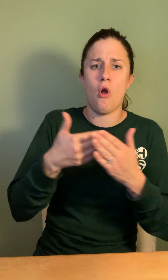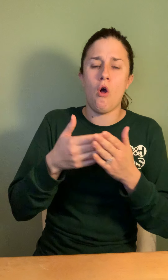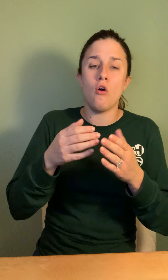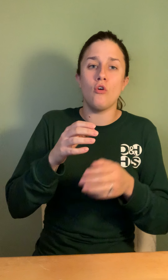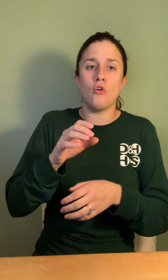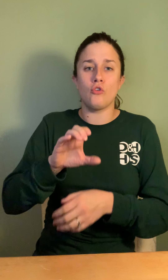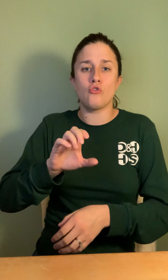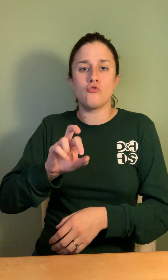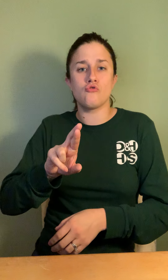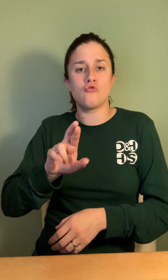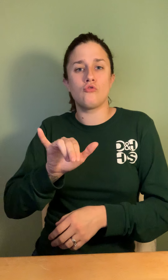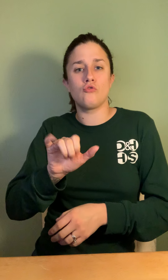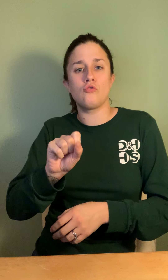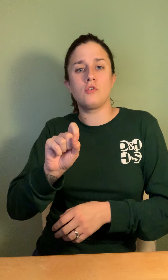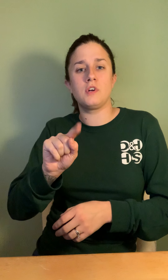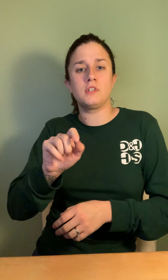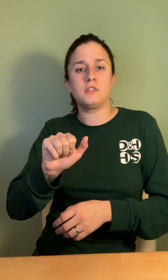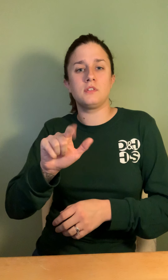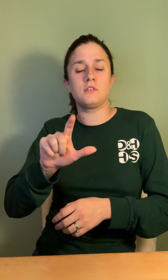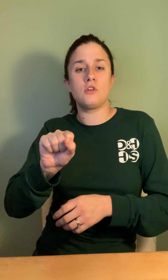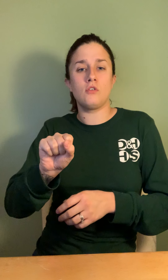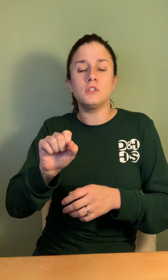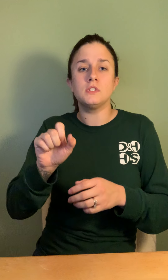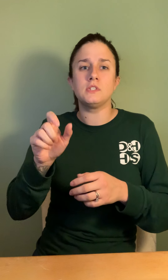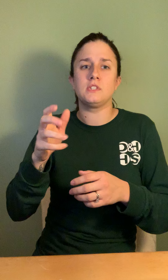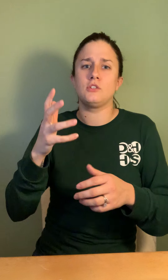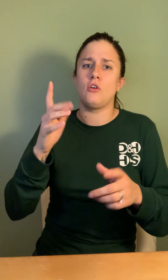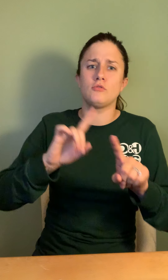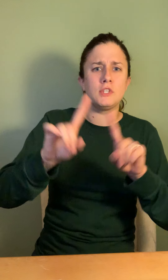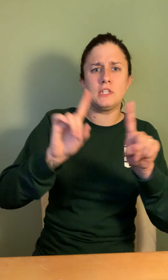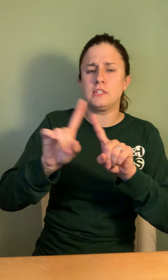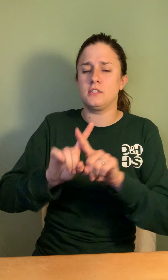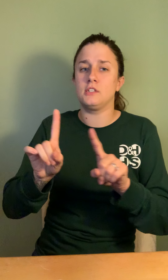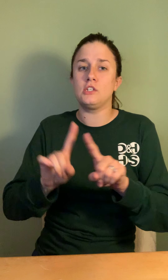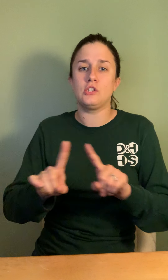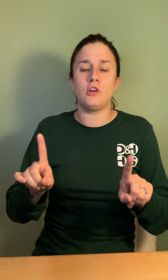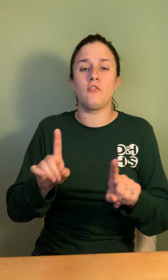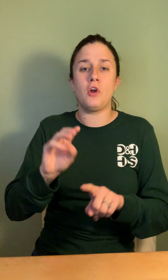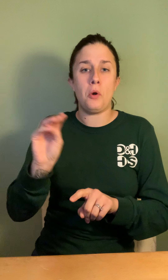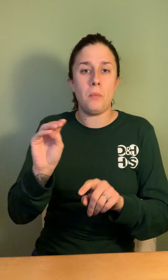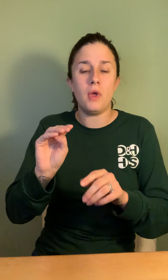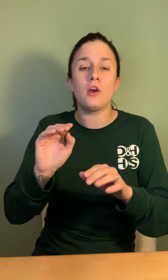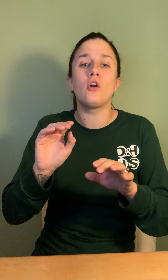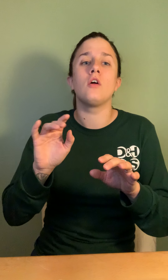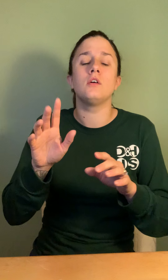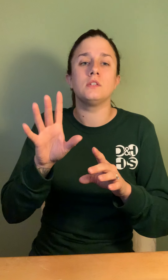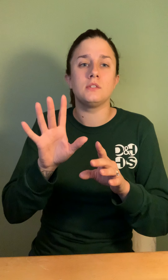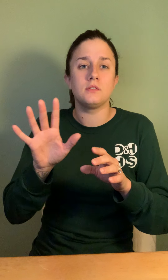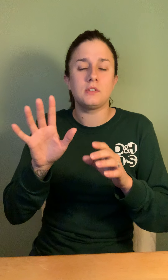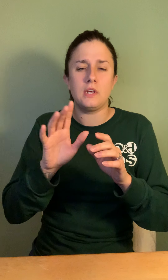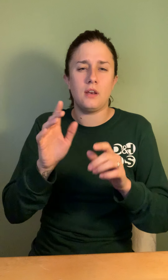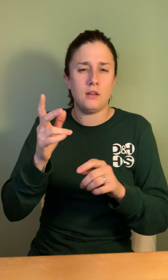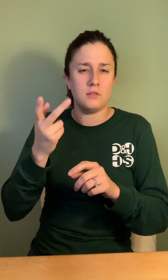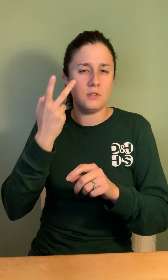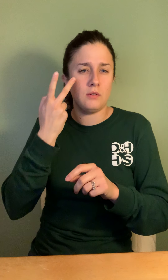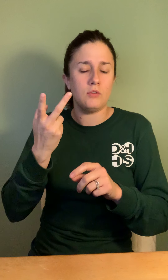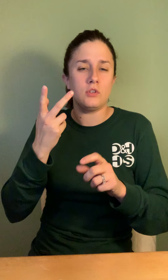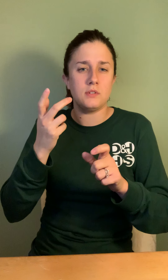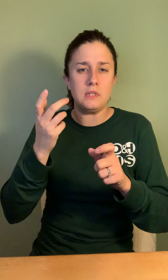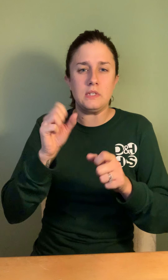potassium feldspar and quartz and biotite, and that's what gives it its speckled look. Now,